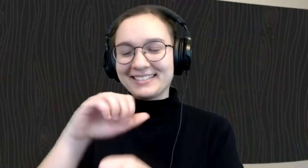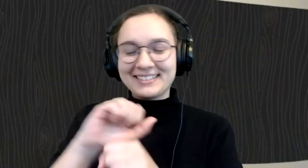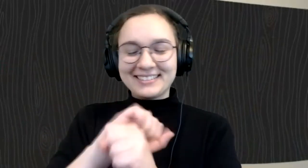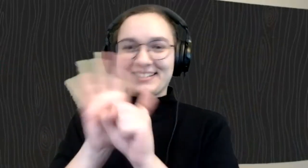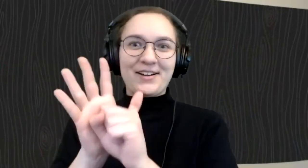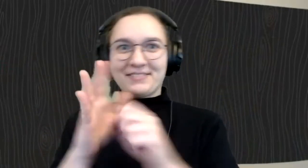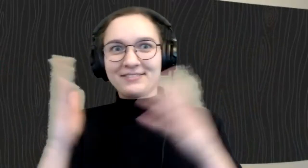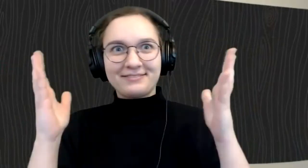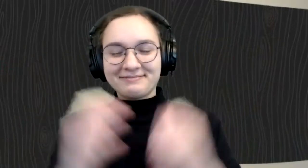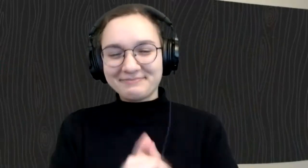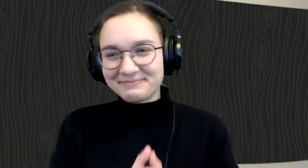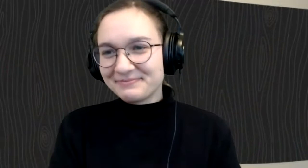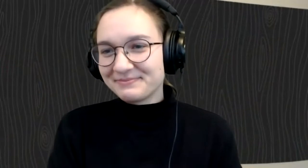a year, right? With COVID.